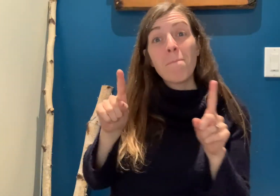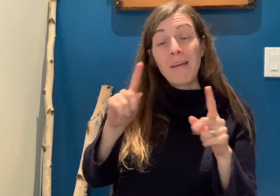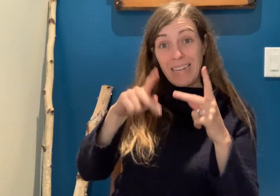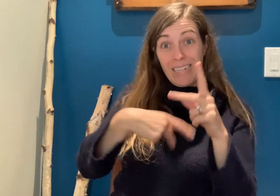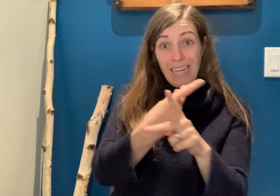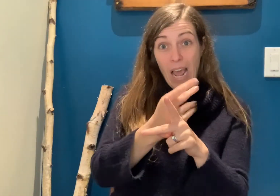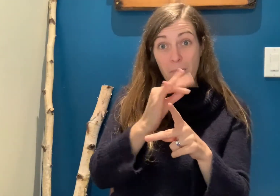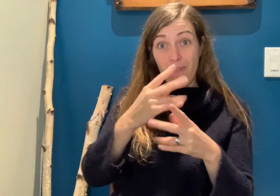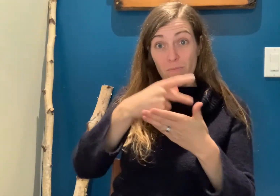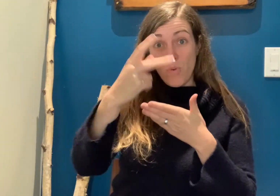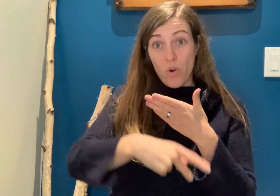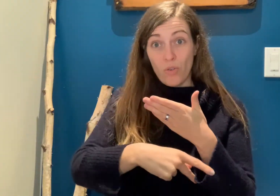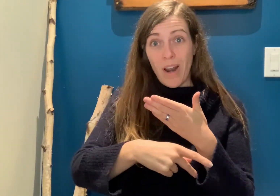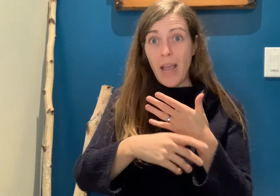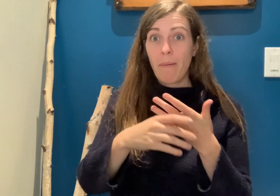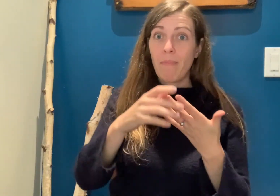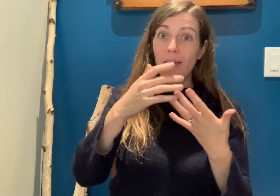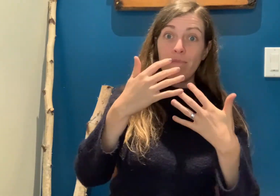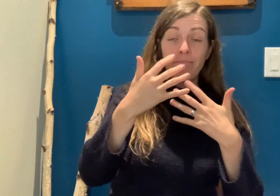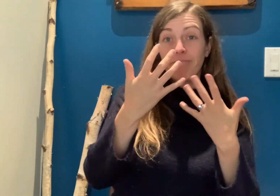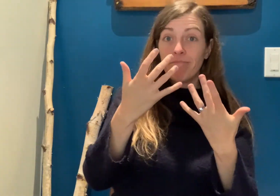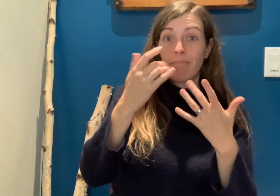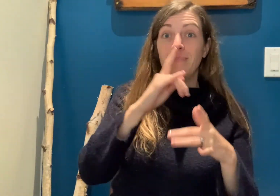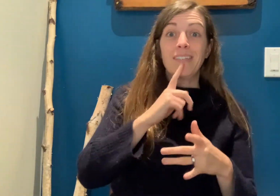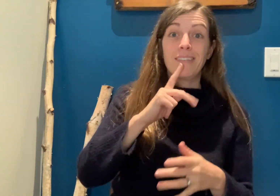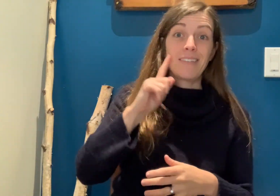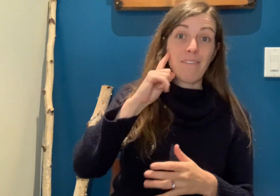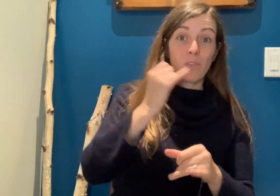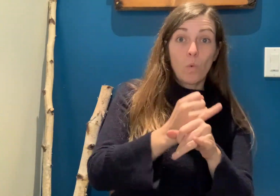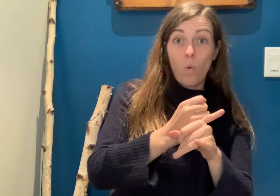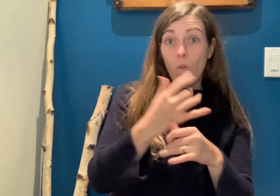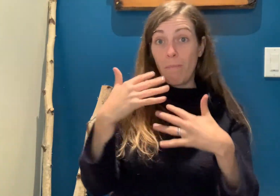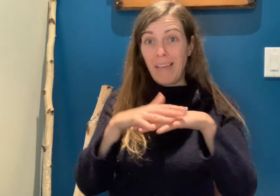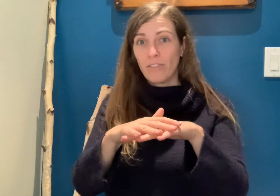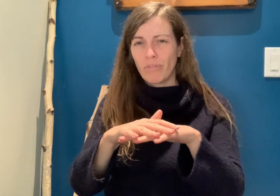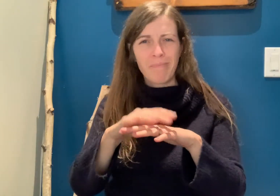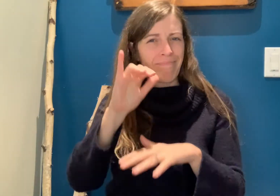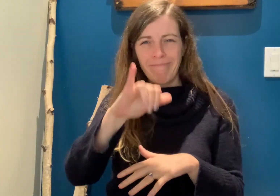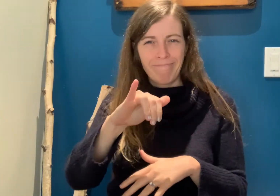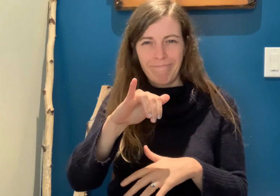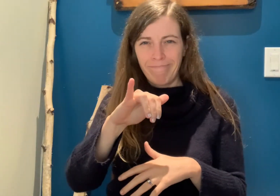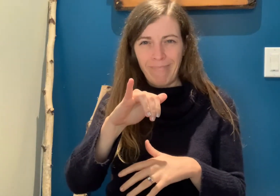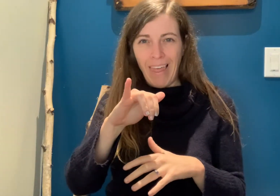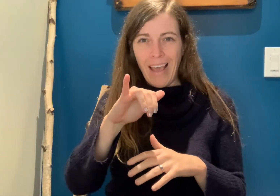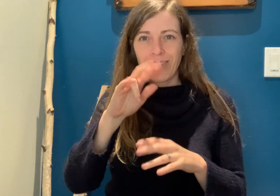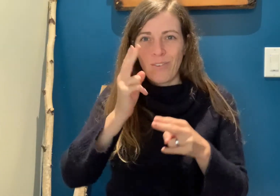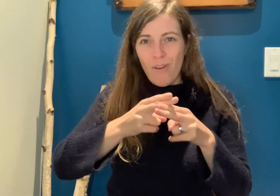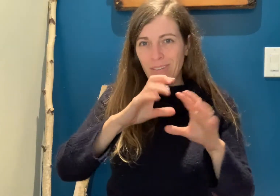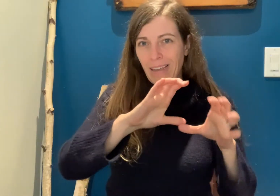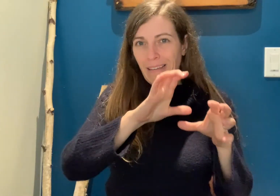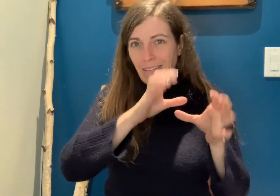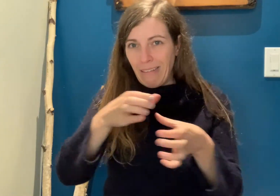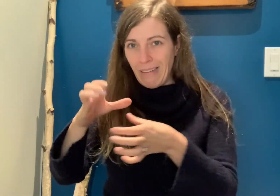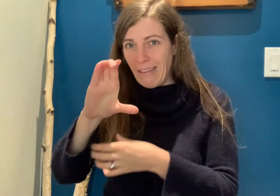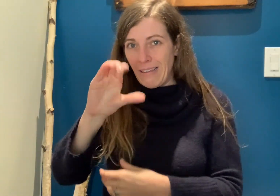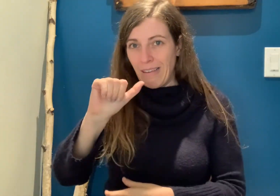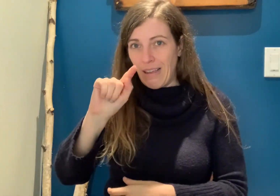of 0 to 100, so I can calculate an average over that. Type of program is deaf school